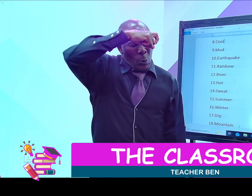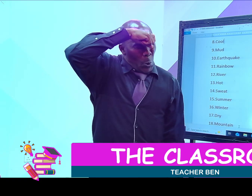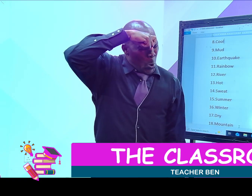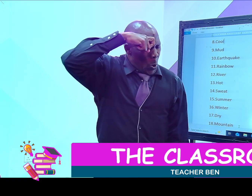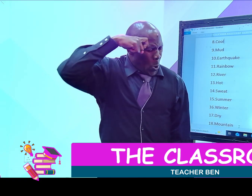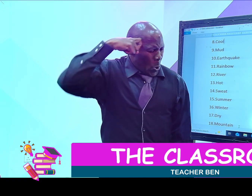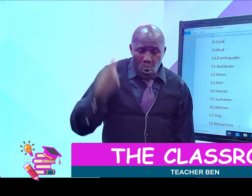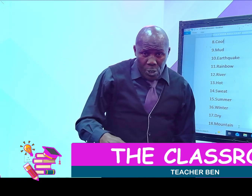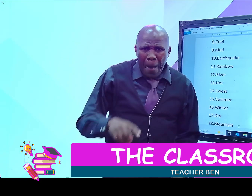14, sweat.